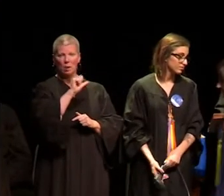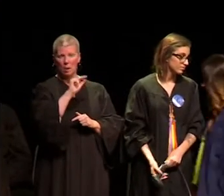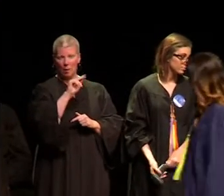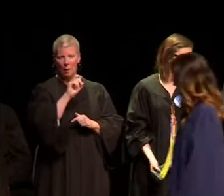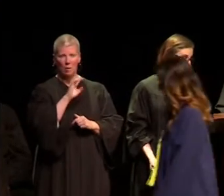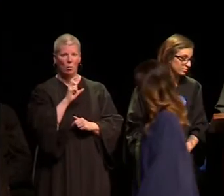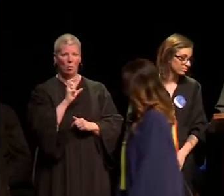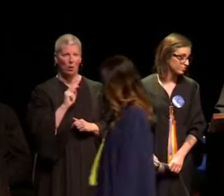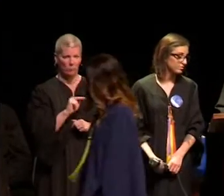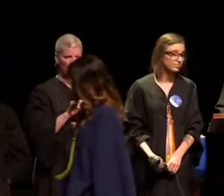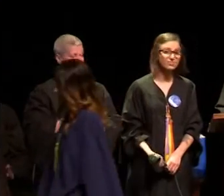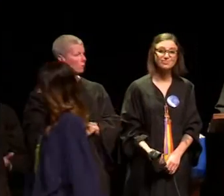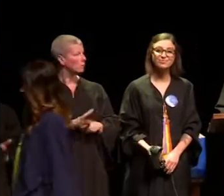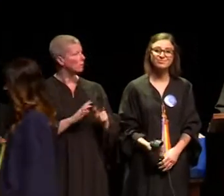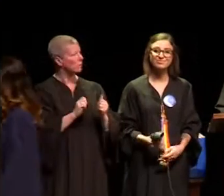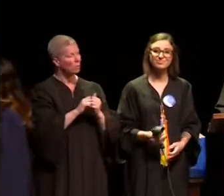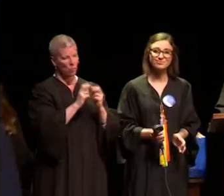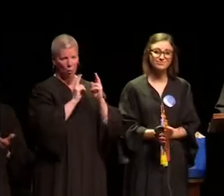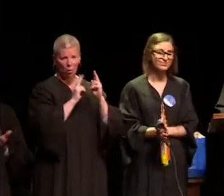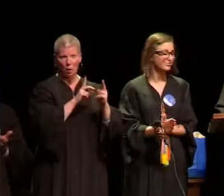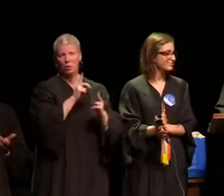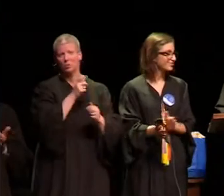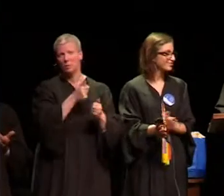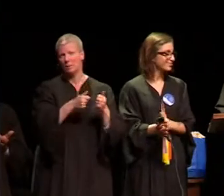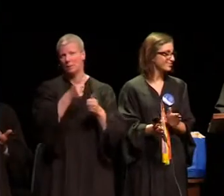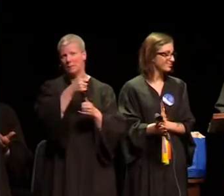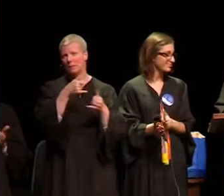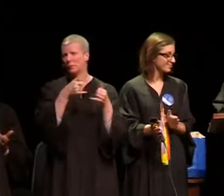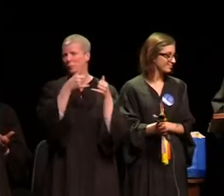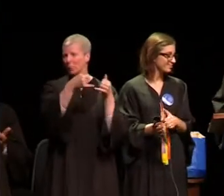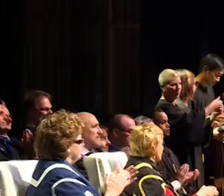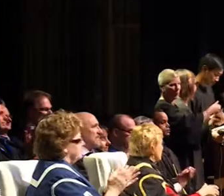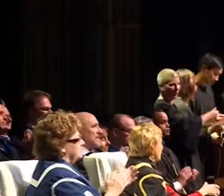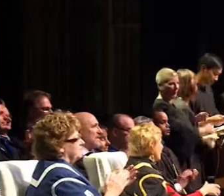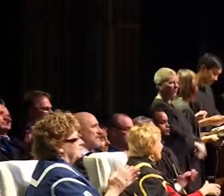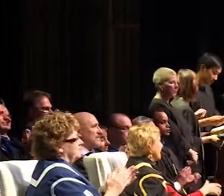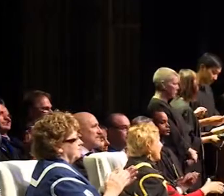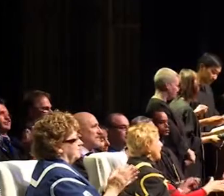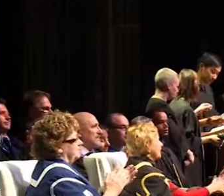With honors and Dean's Award winner.